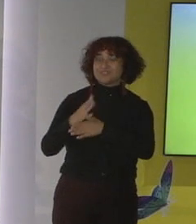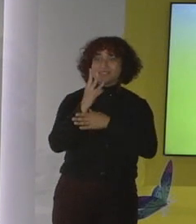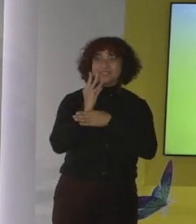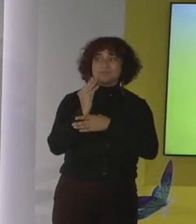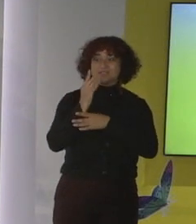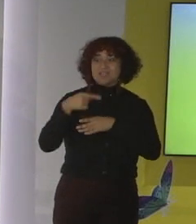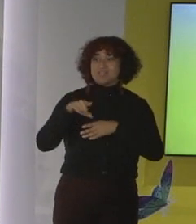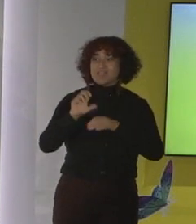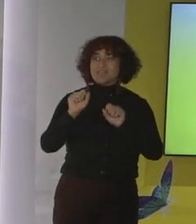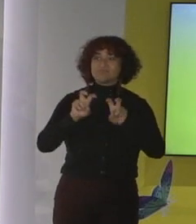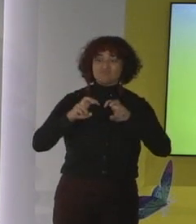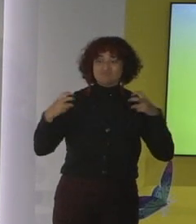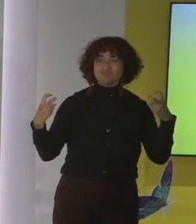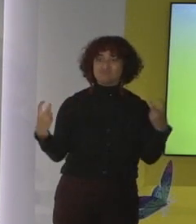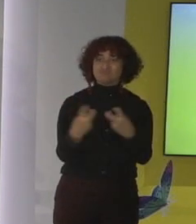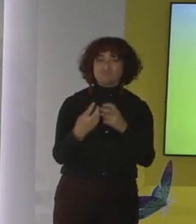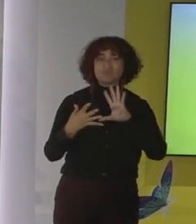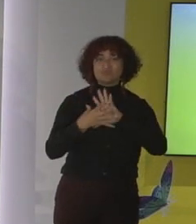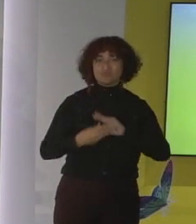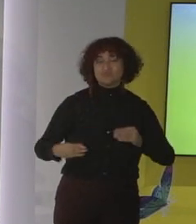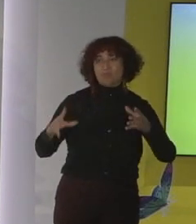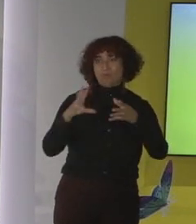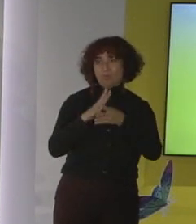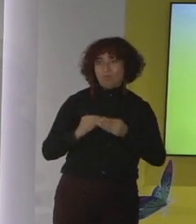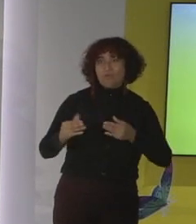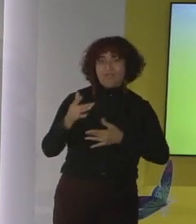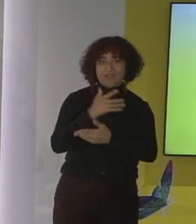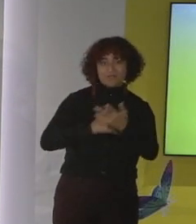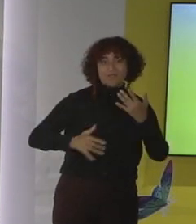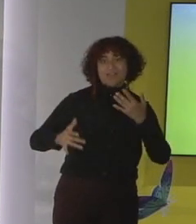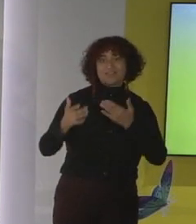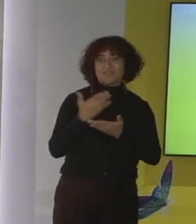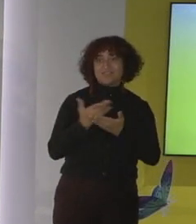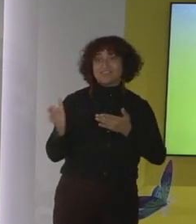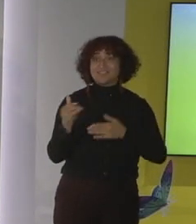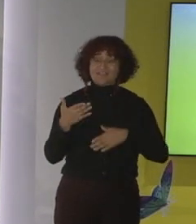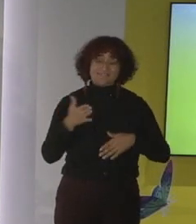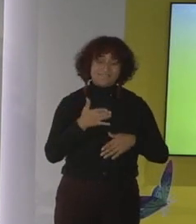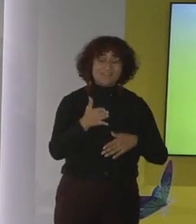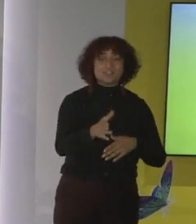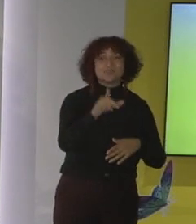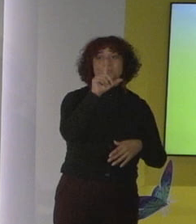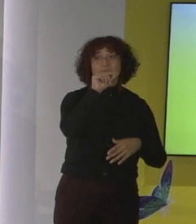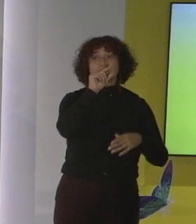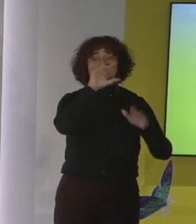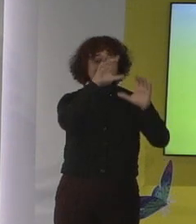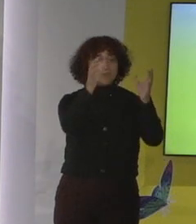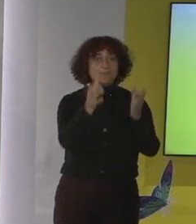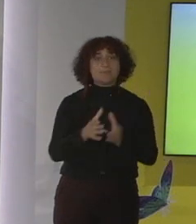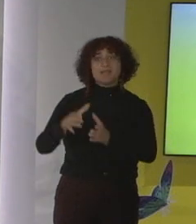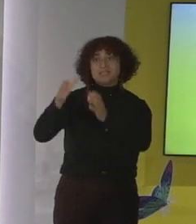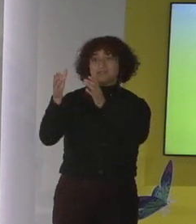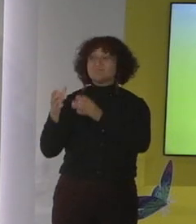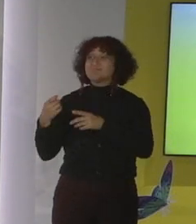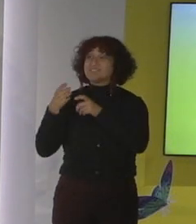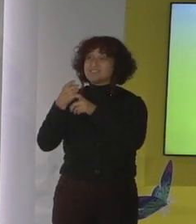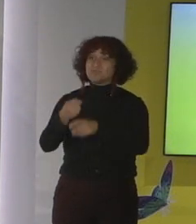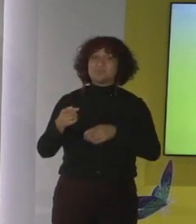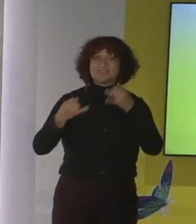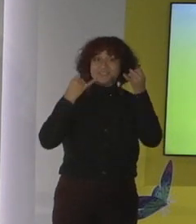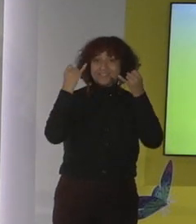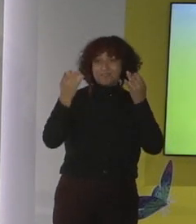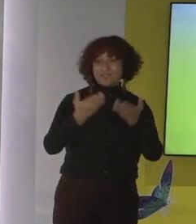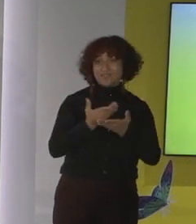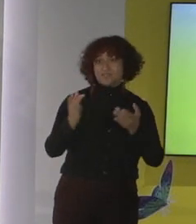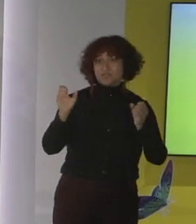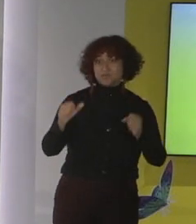could participate in a story and interact with AR elements like fish, birds, and planets. So this just gives you an idea of some of the things that you